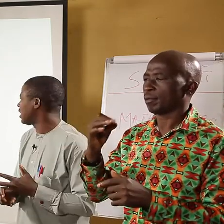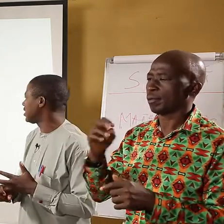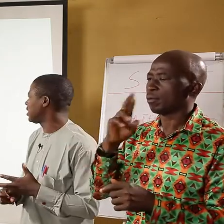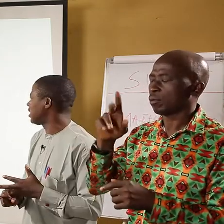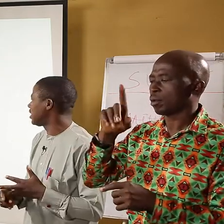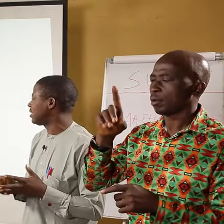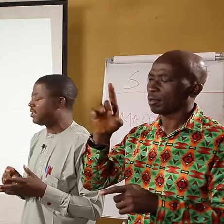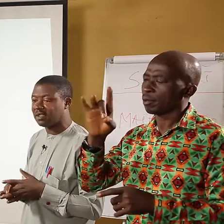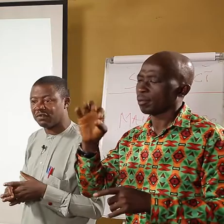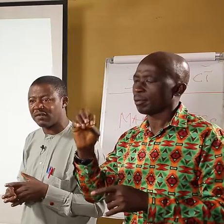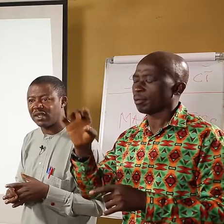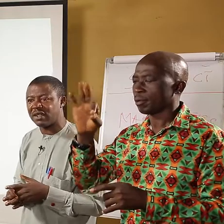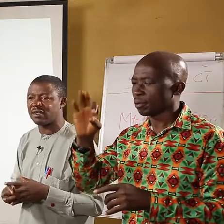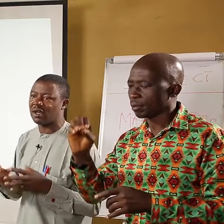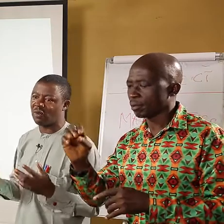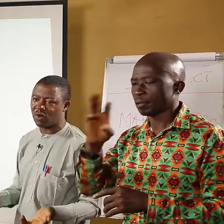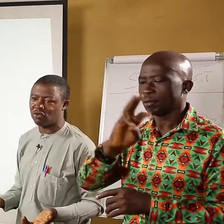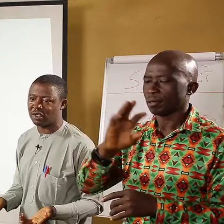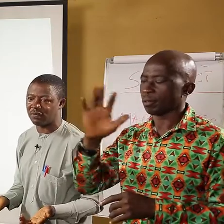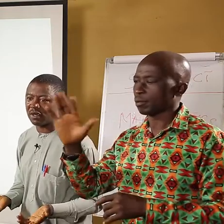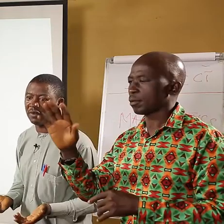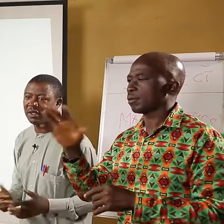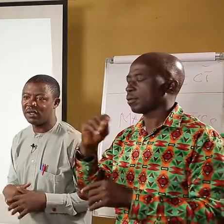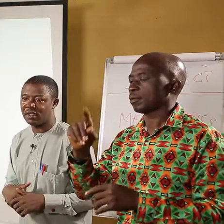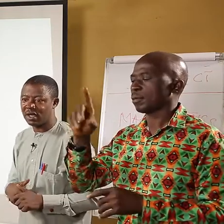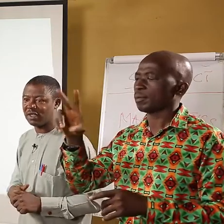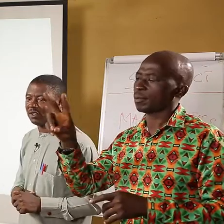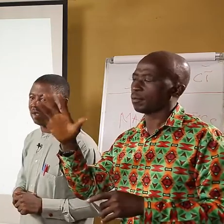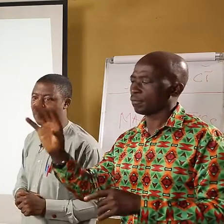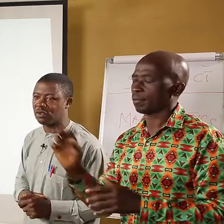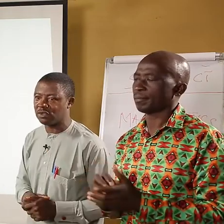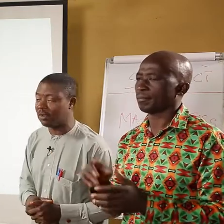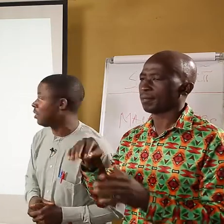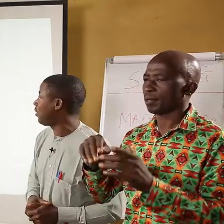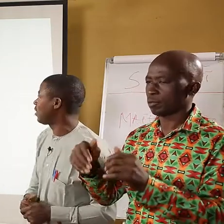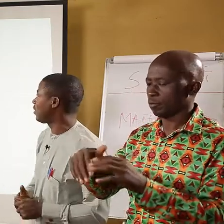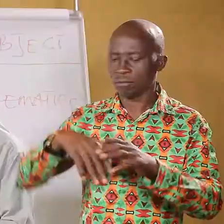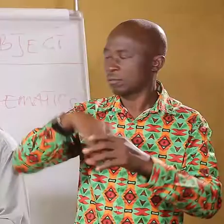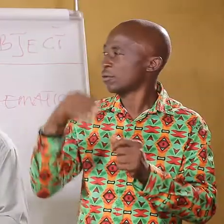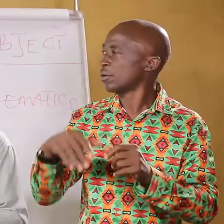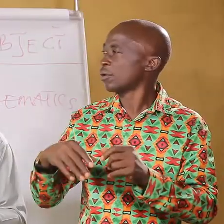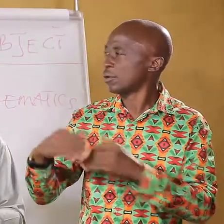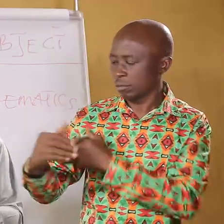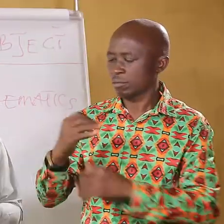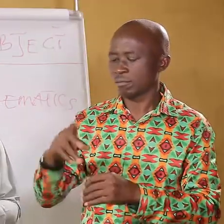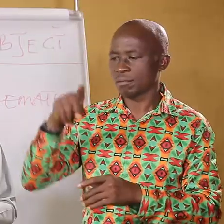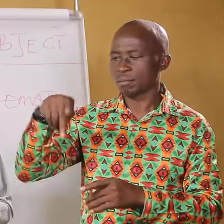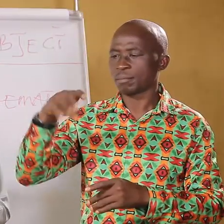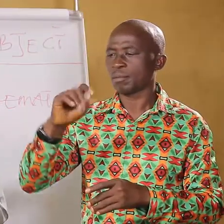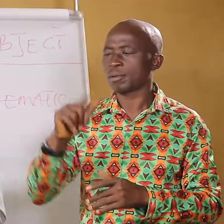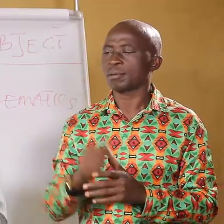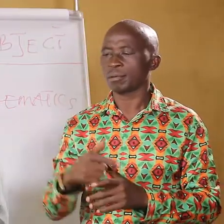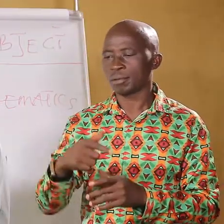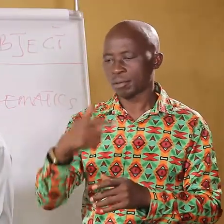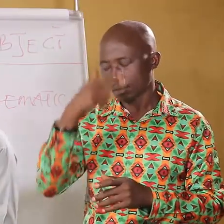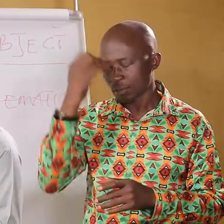degrees, 90 degrees, 65 degrees, and 125. They are the exterior angles of the polygon. Now, because of